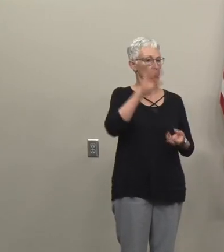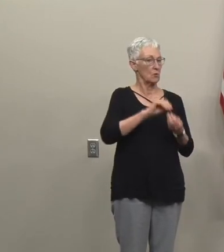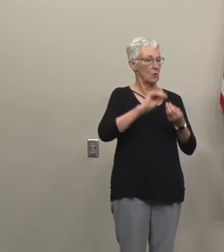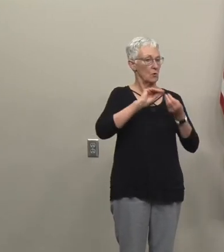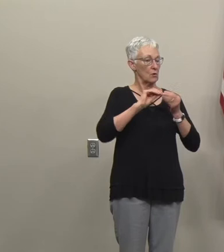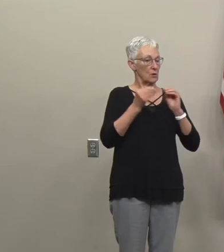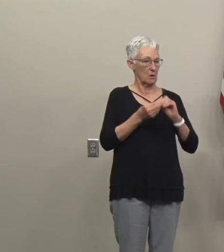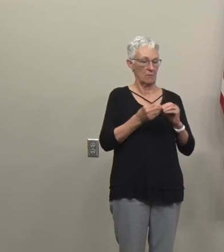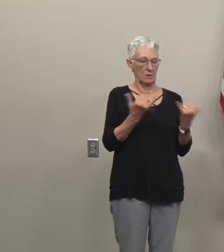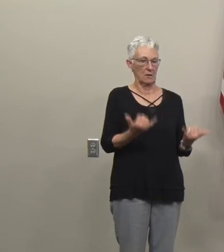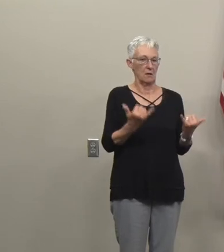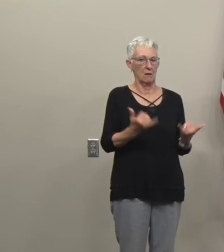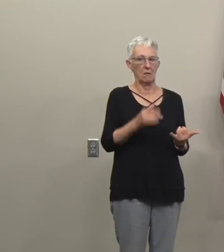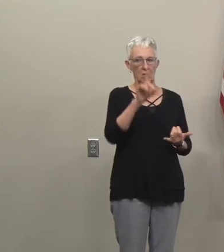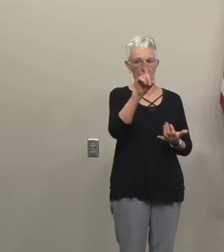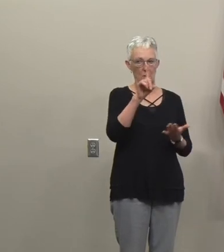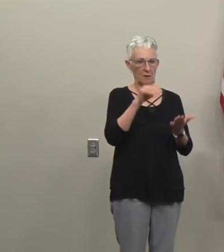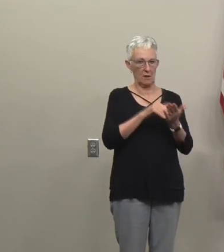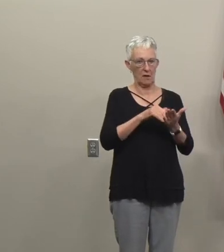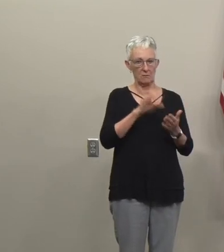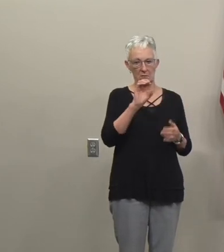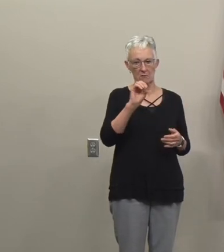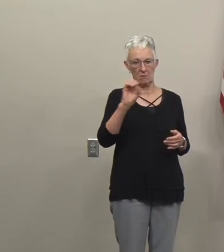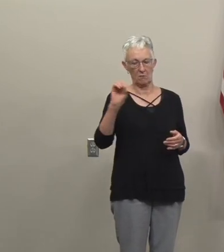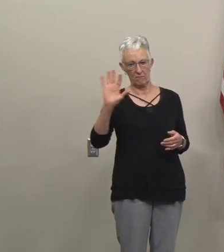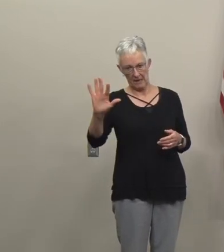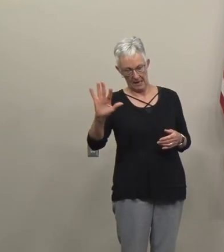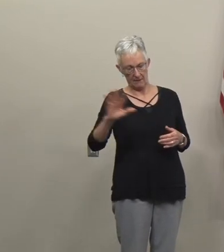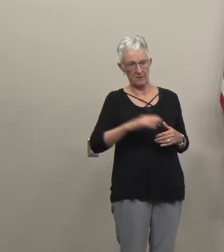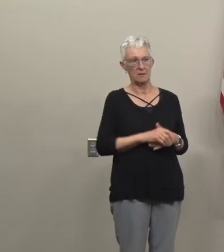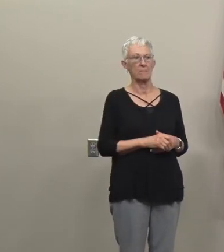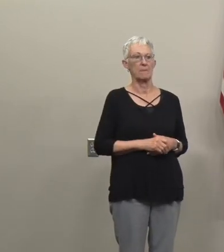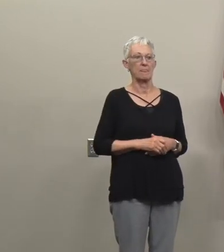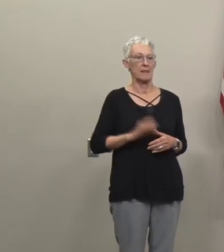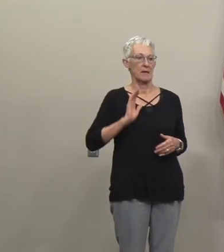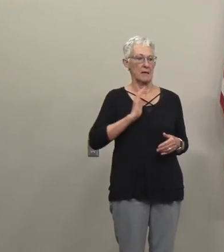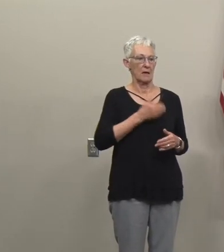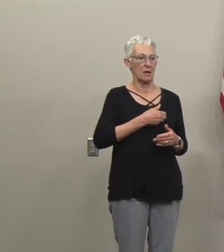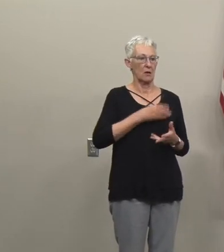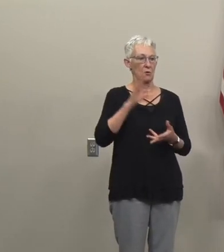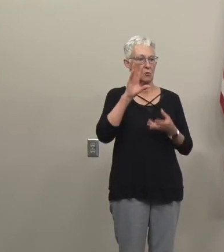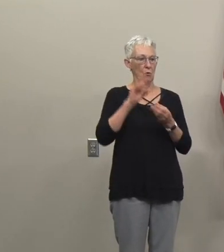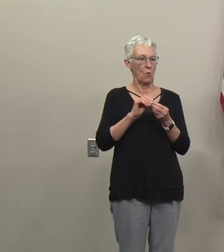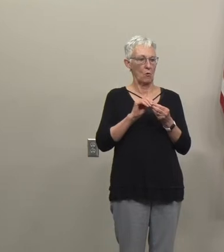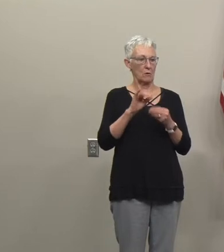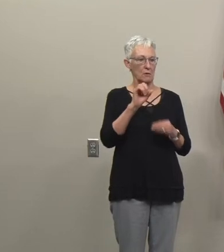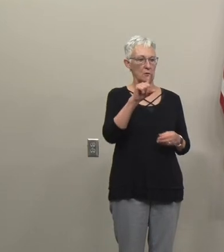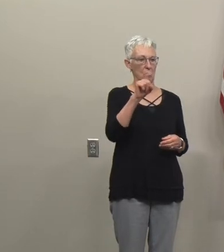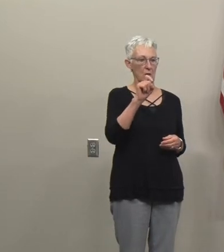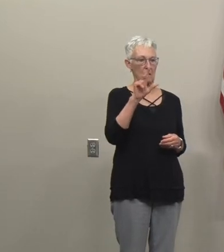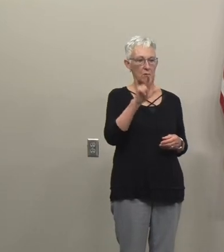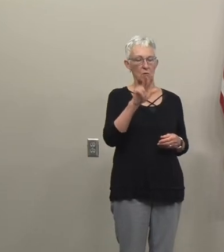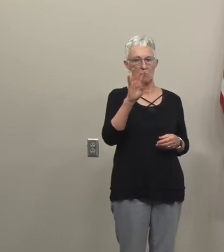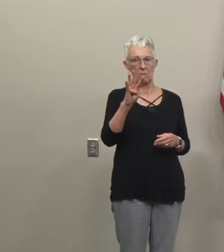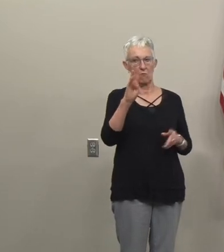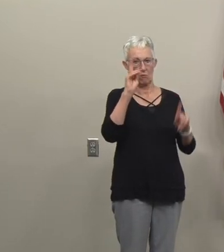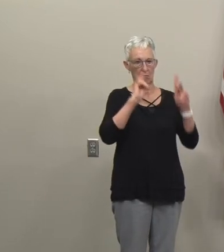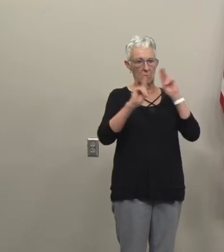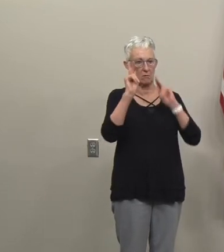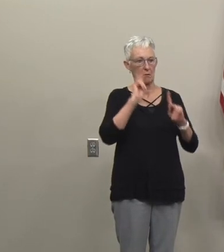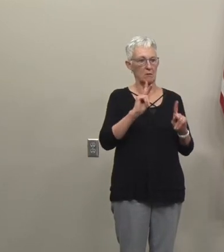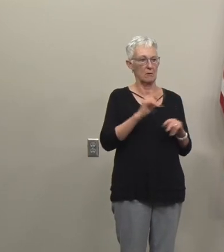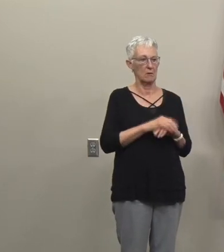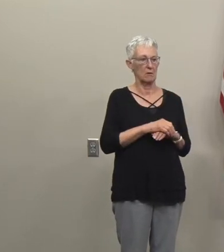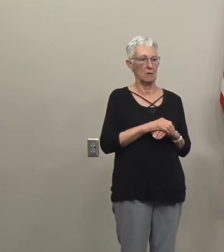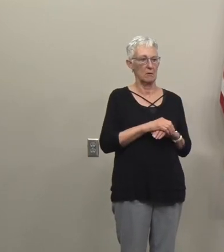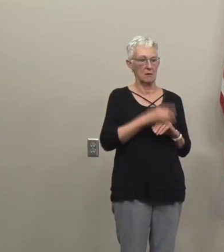at 1,005. Our total recoveries identified to date remains at 134 individuals.